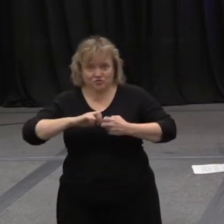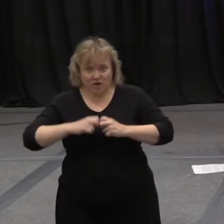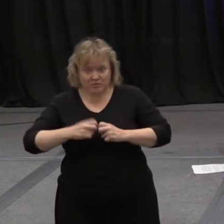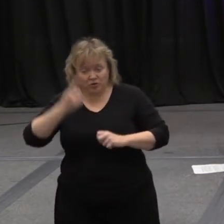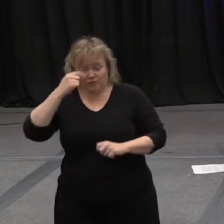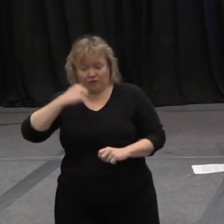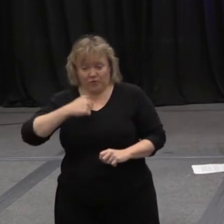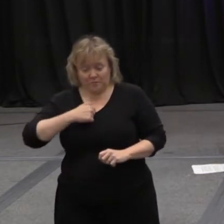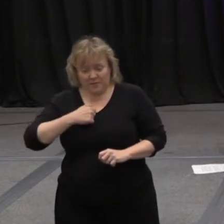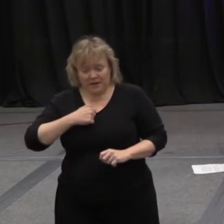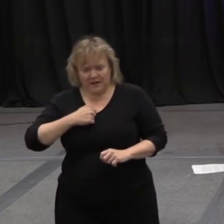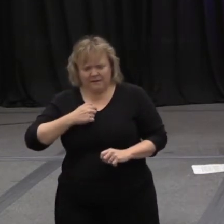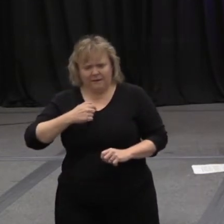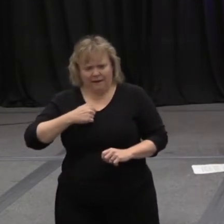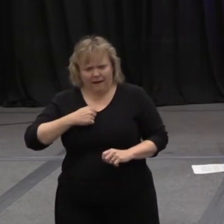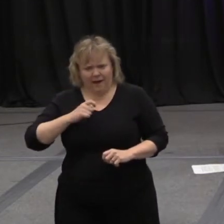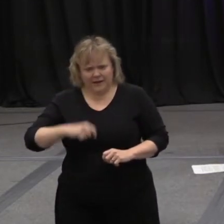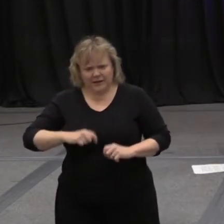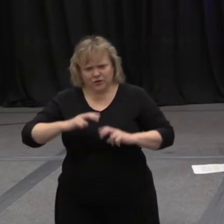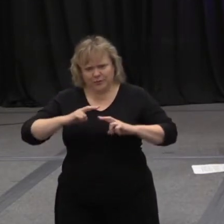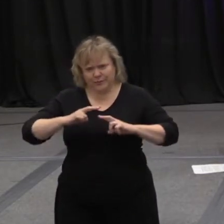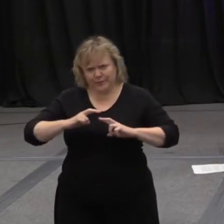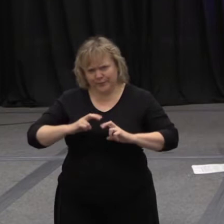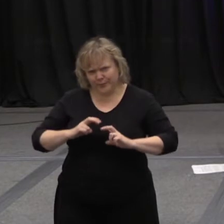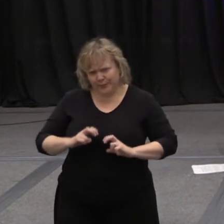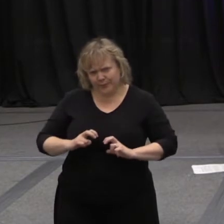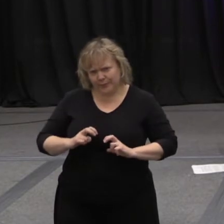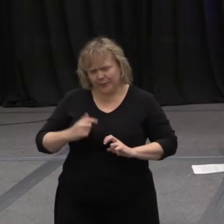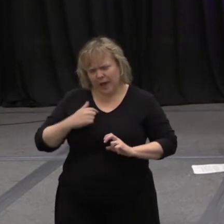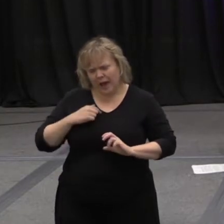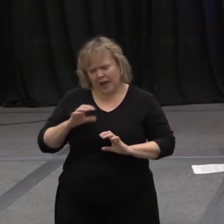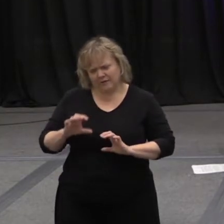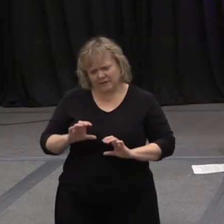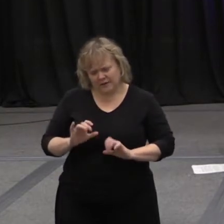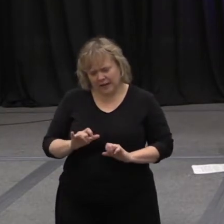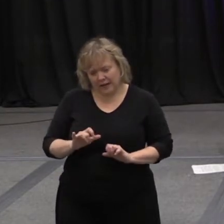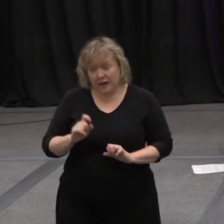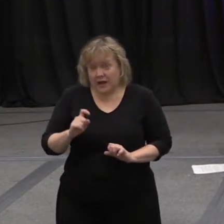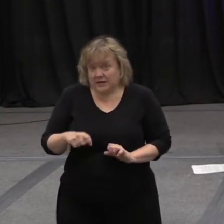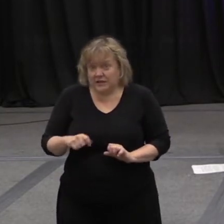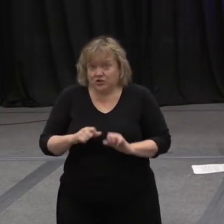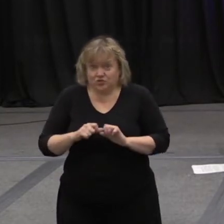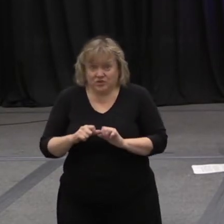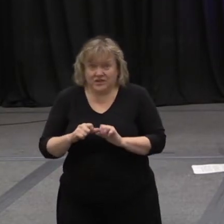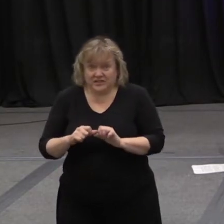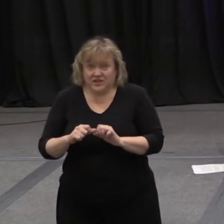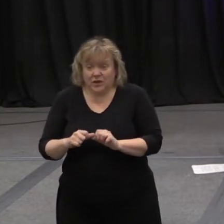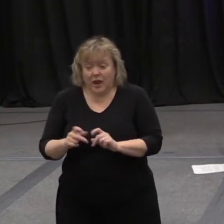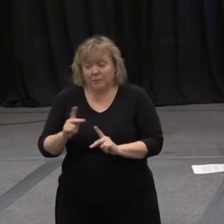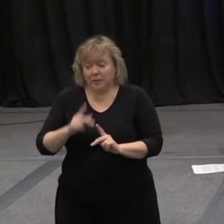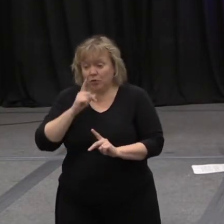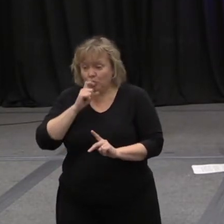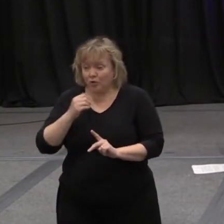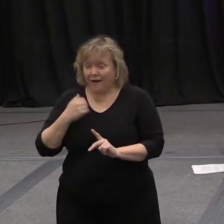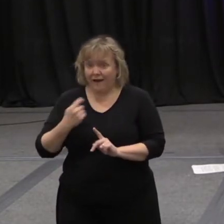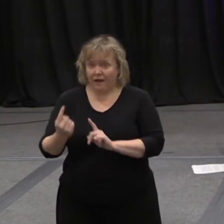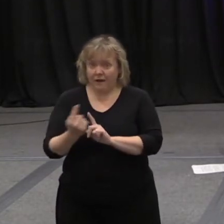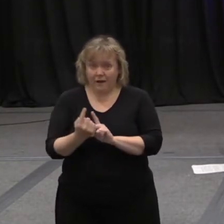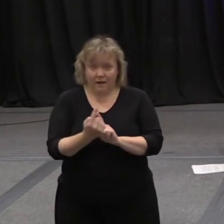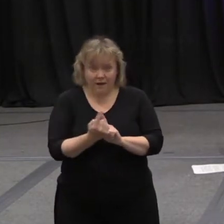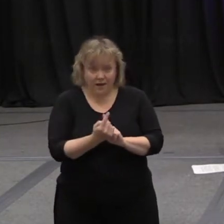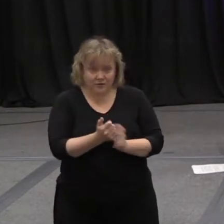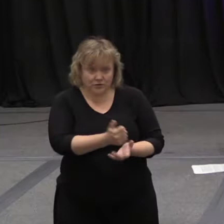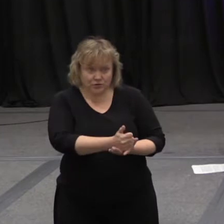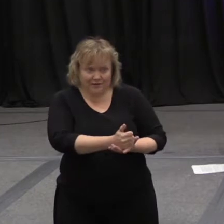it's a process of discerning that I've done that I have to continue to do, and those of us who work with people coming to us saying,